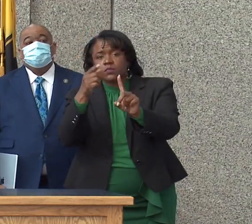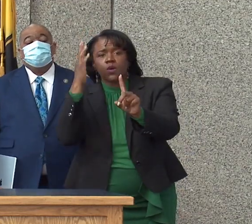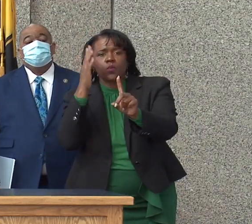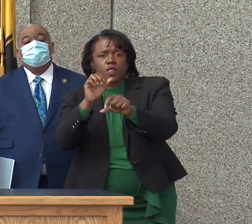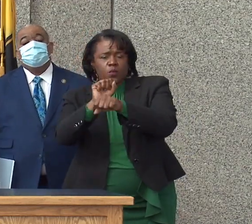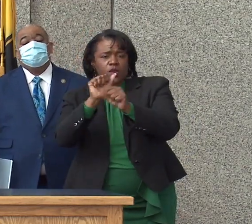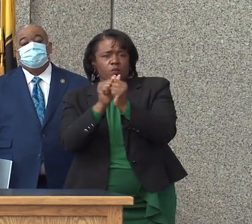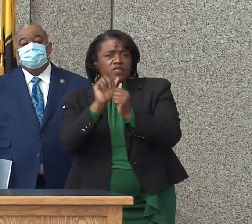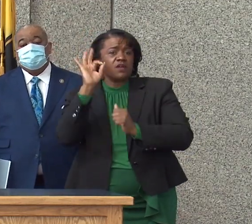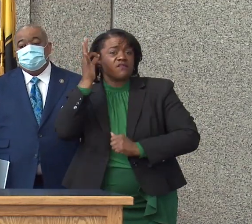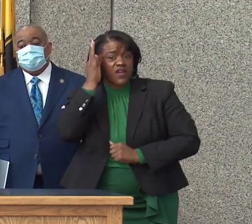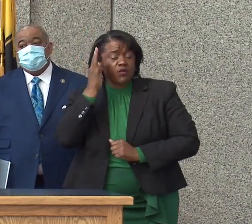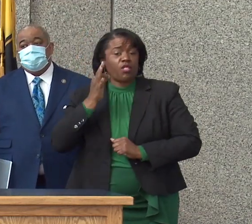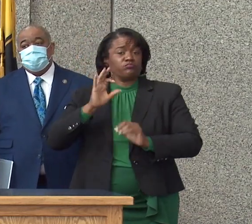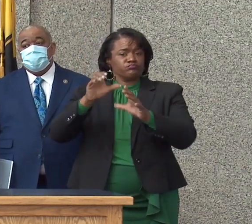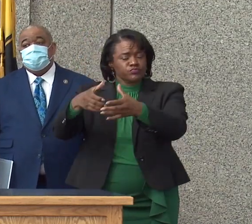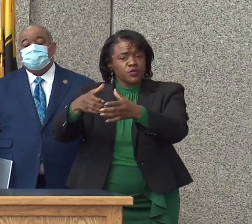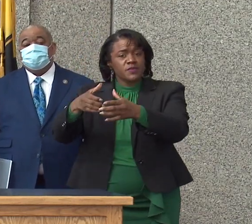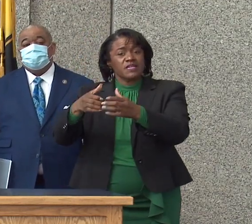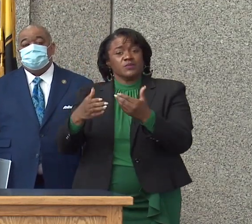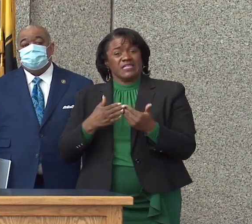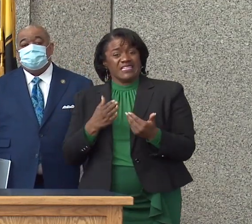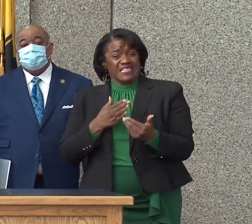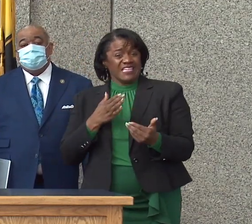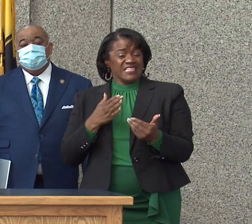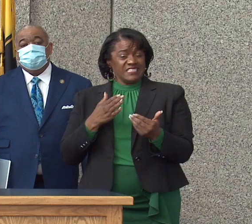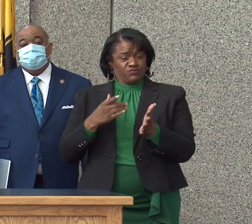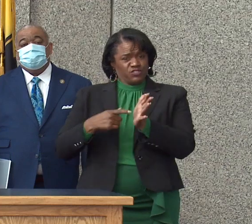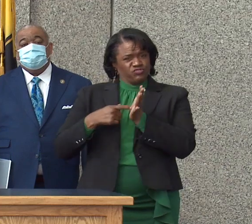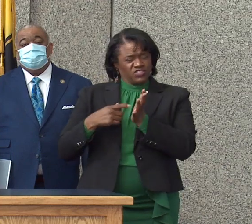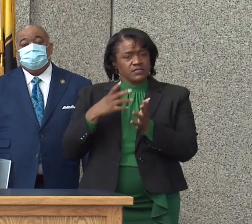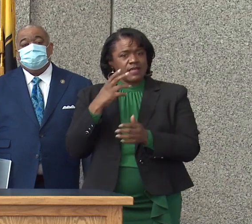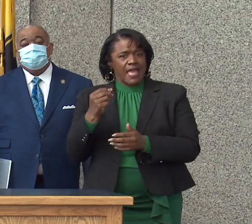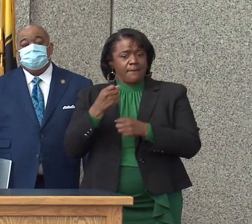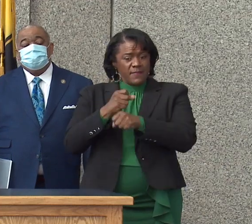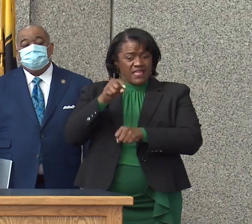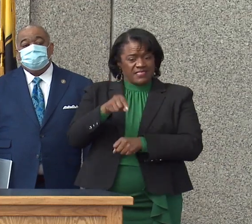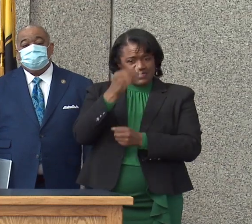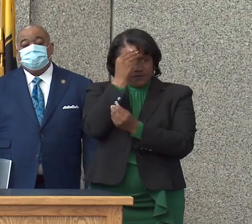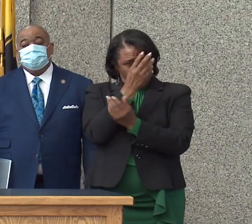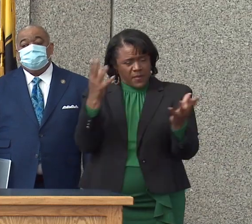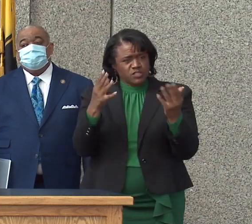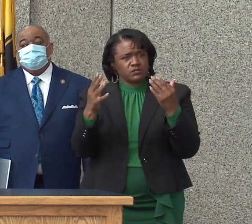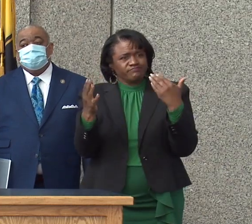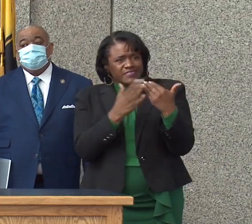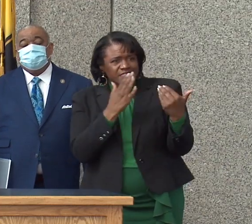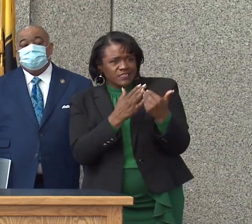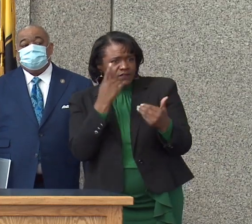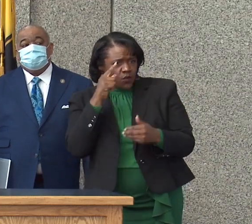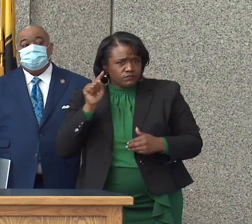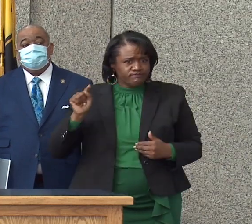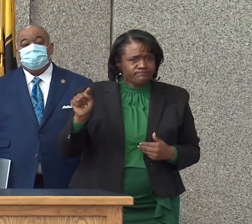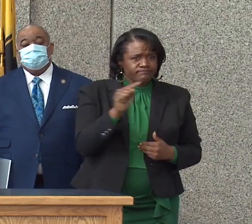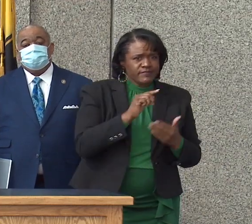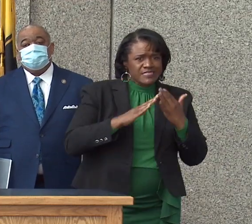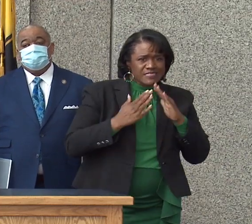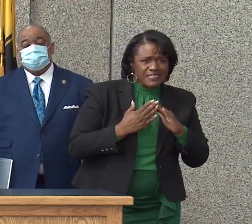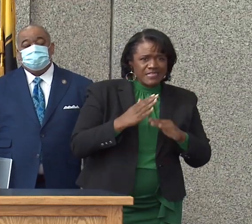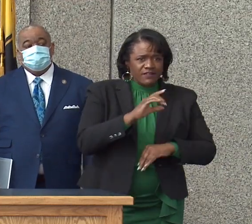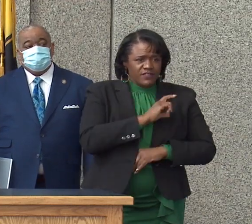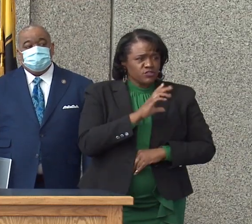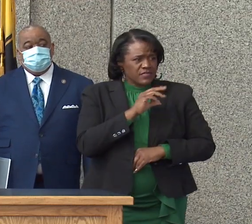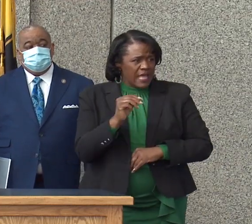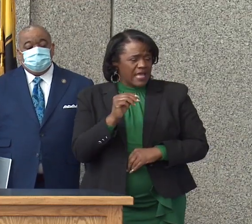our federal delegation to ease these restrictions and to make this information more accessible for city officials and the public